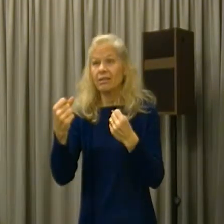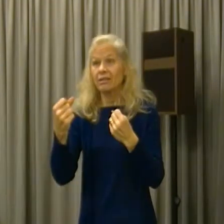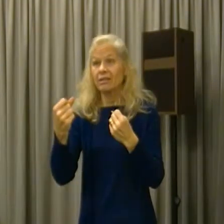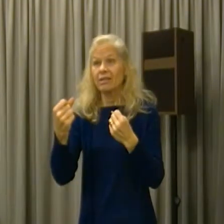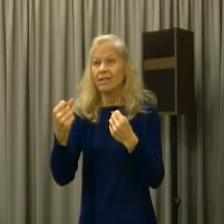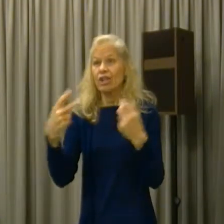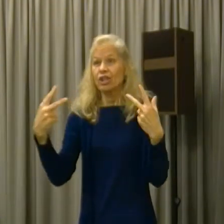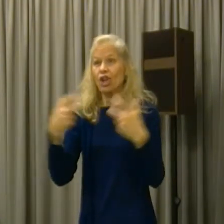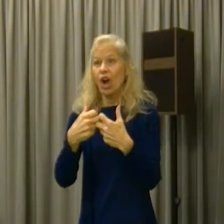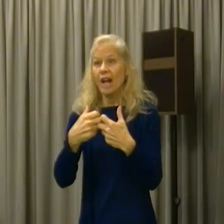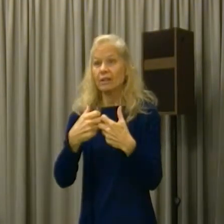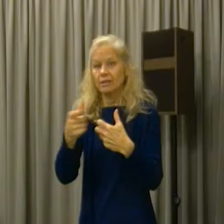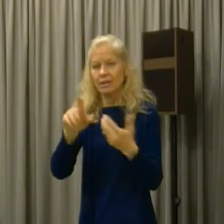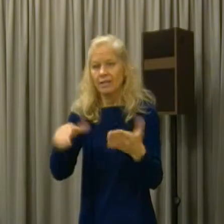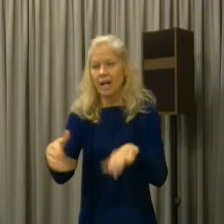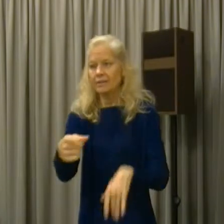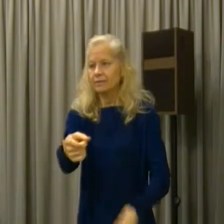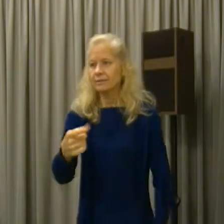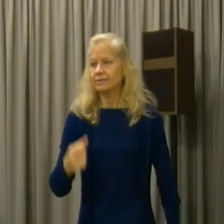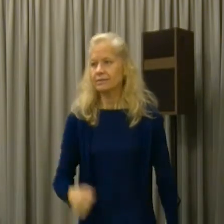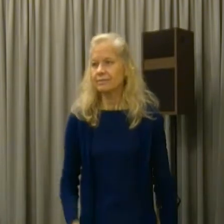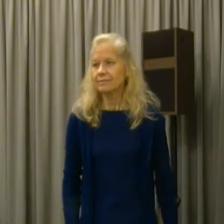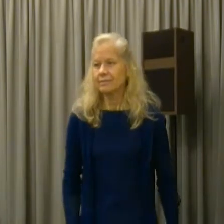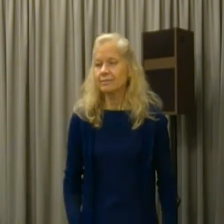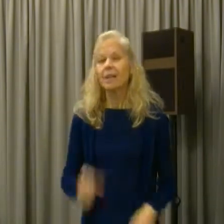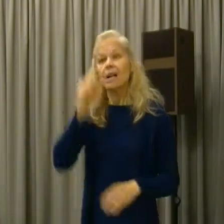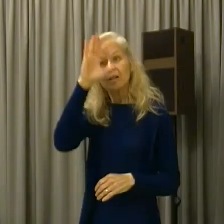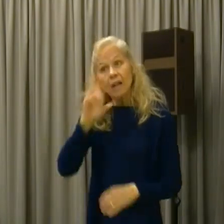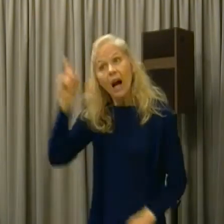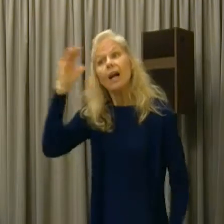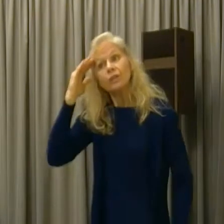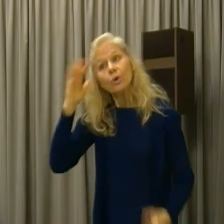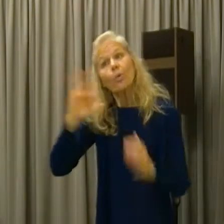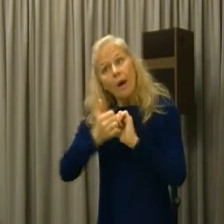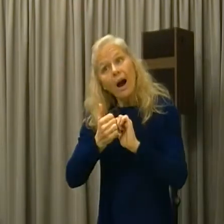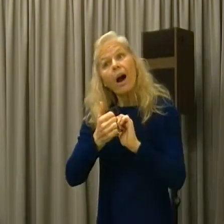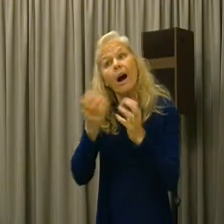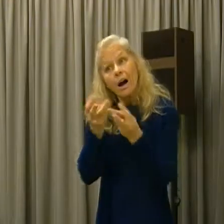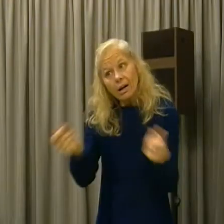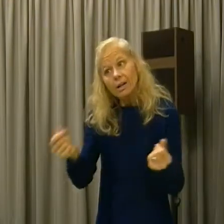Listen, God knows how to handle his church, amen? God knows how to handle his people.